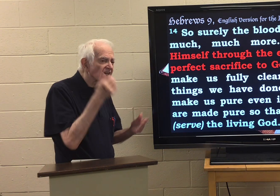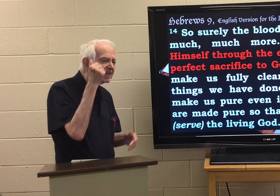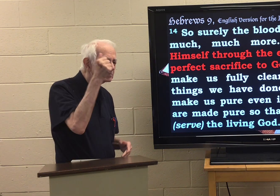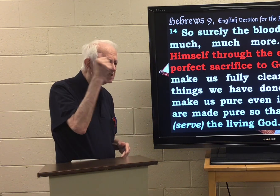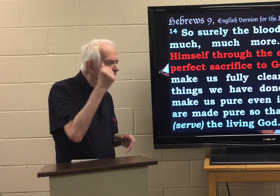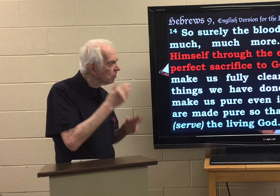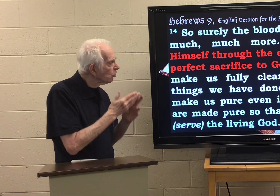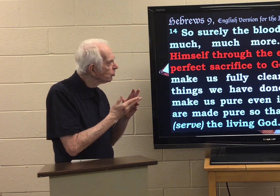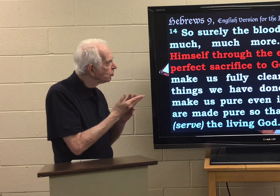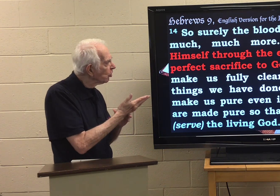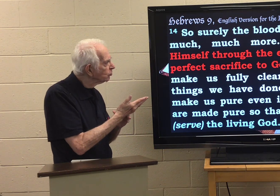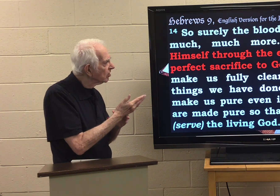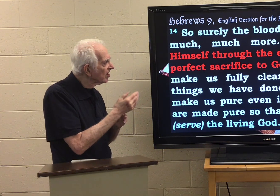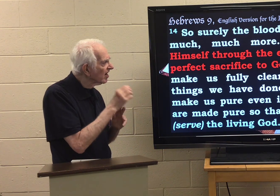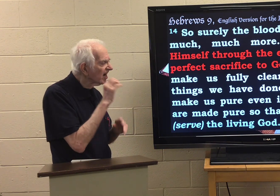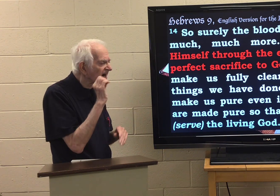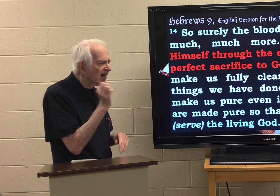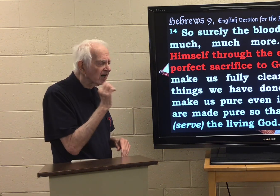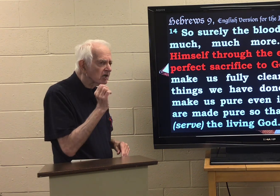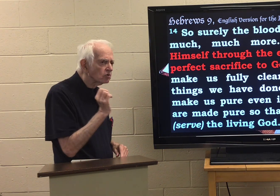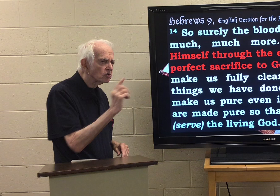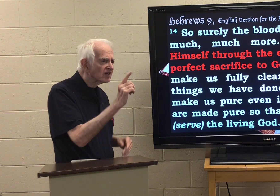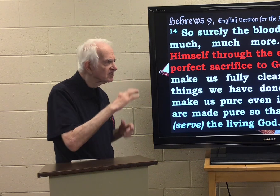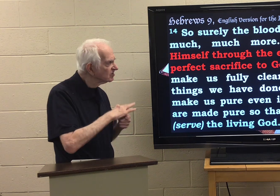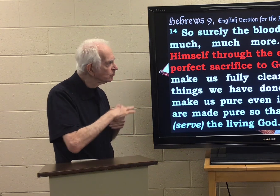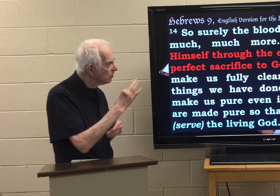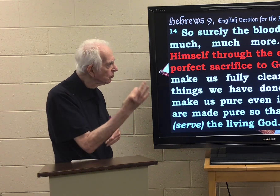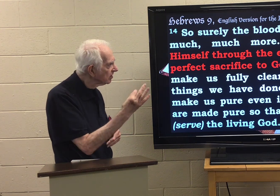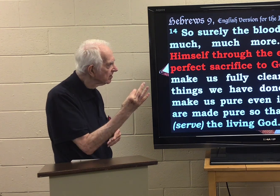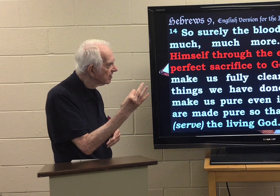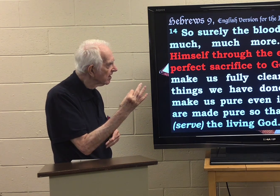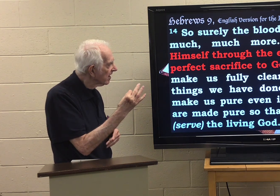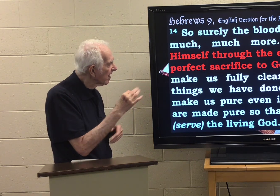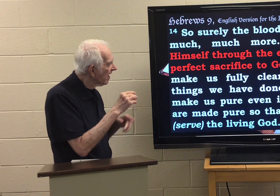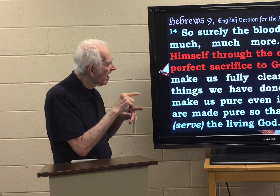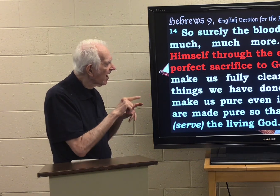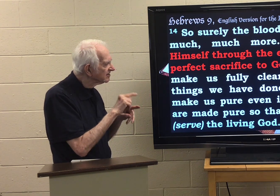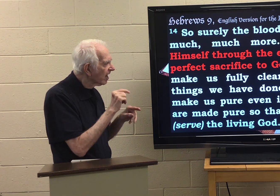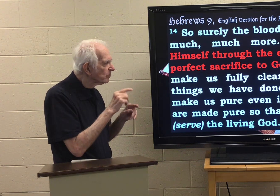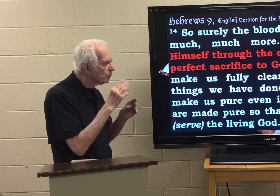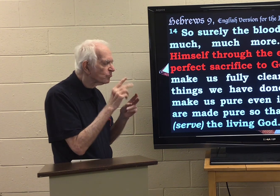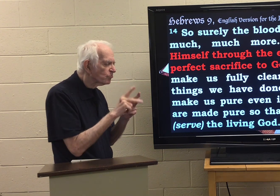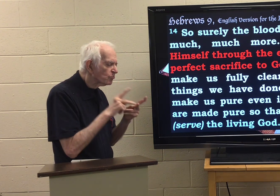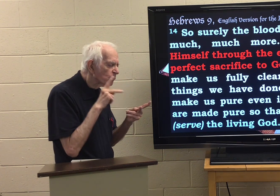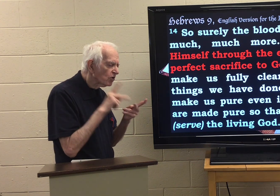Christ offered himself through the eternal Spirit as a perfect